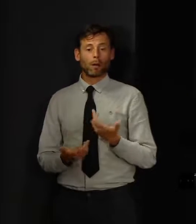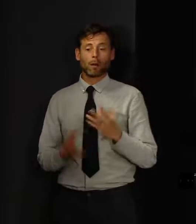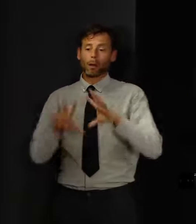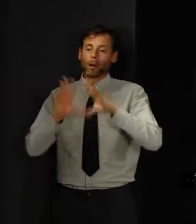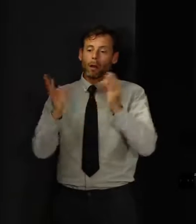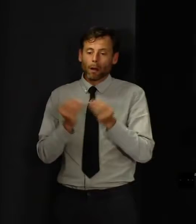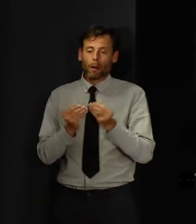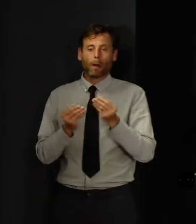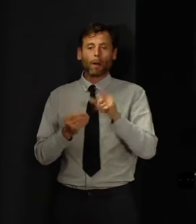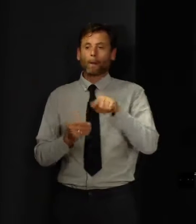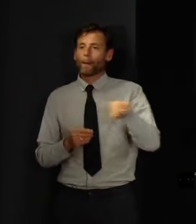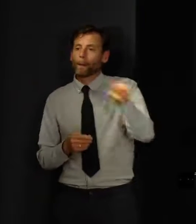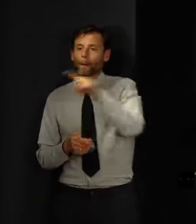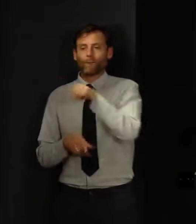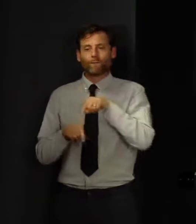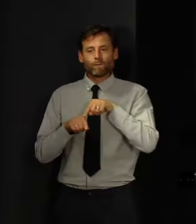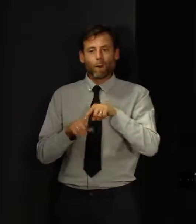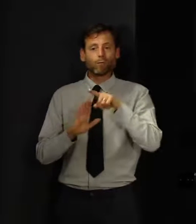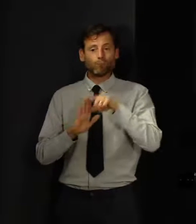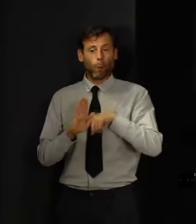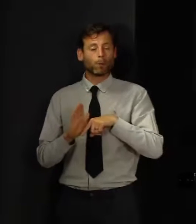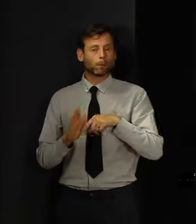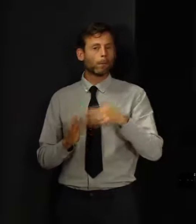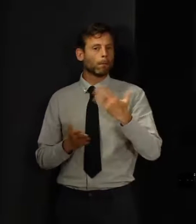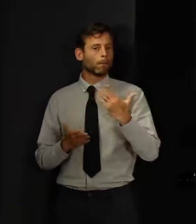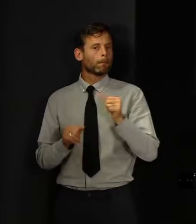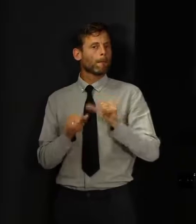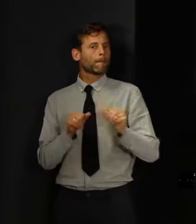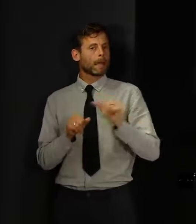of compliance, this weekend